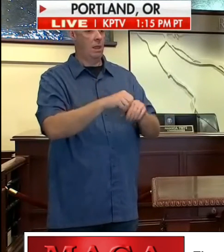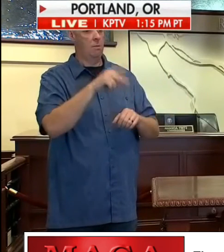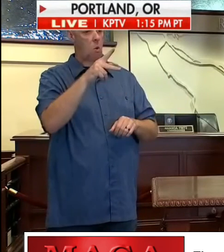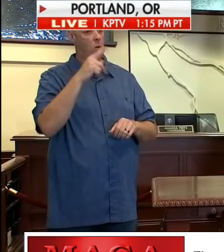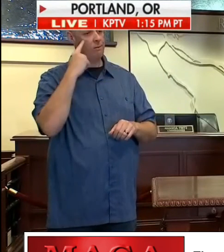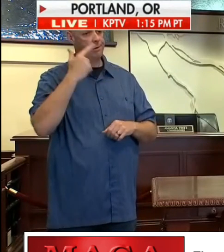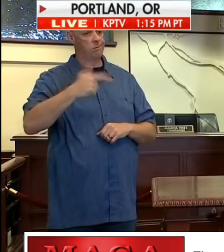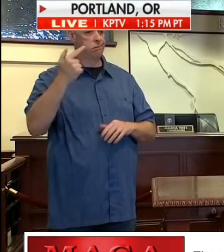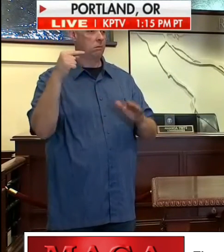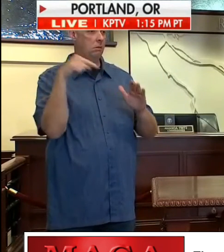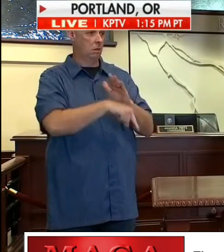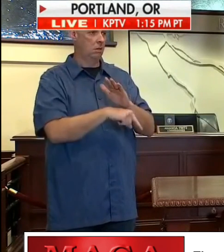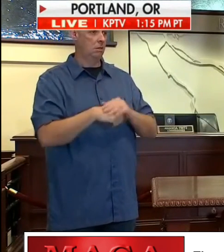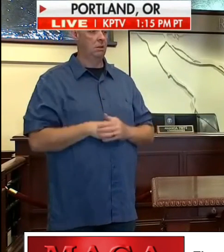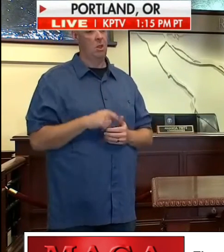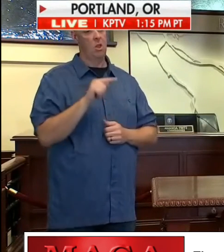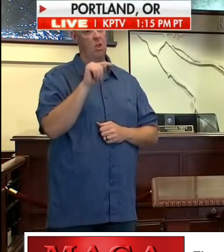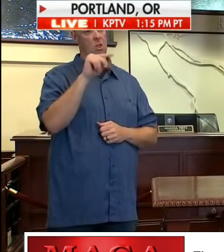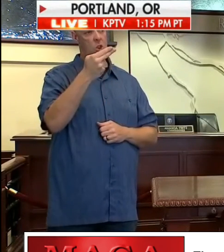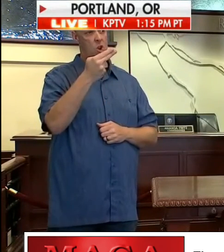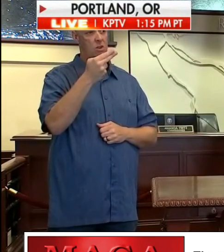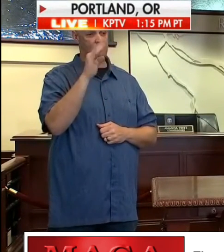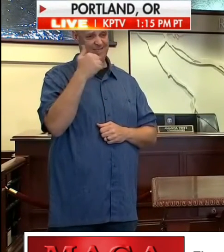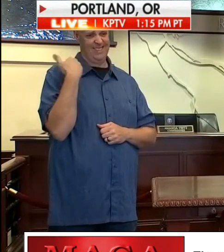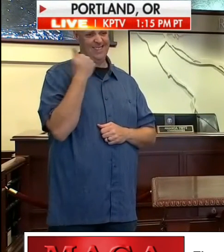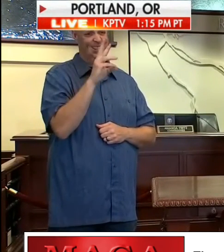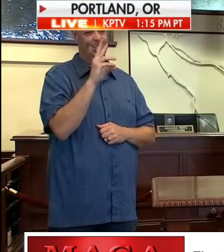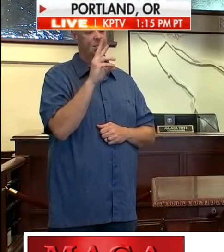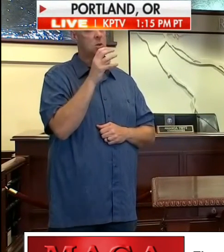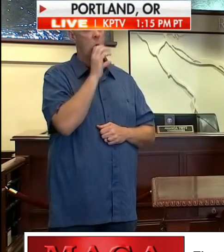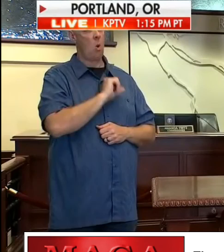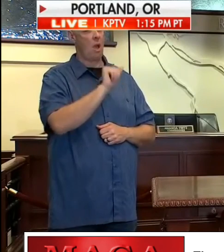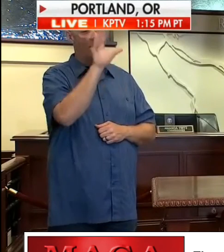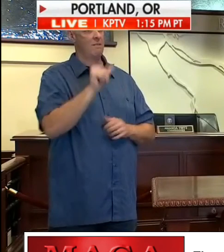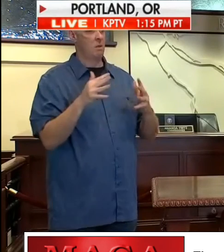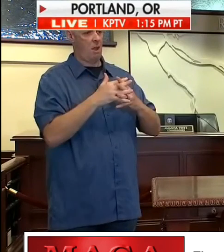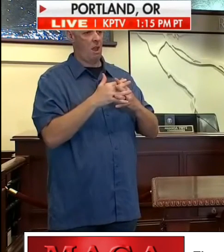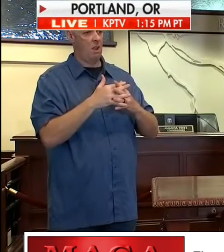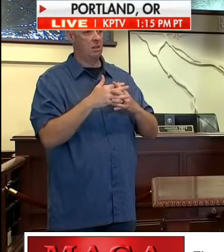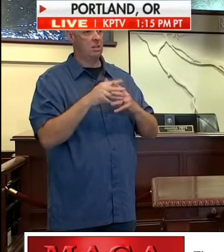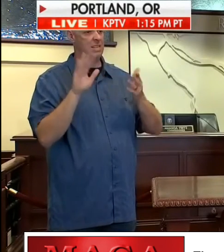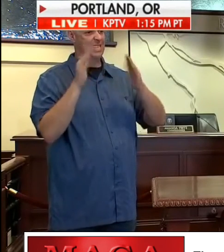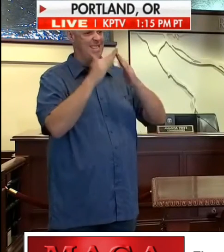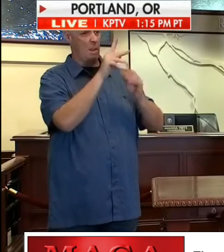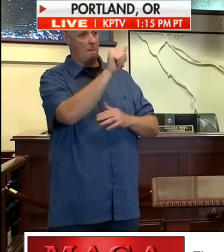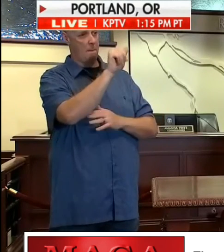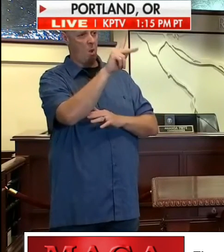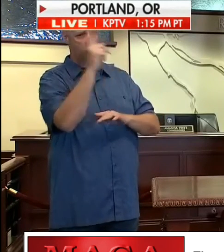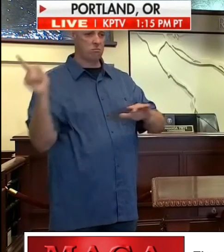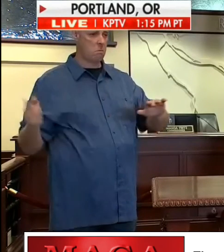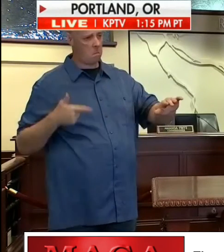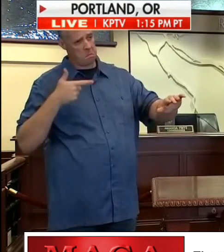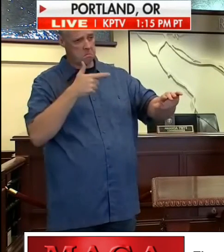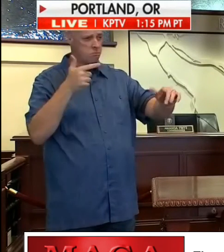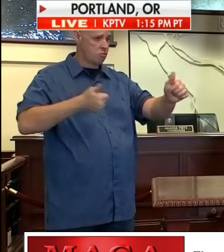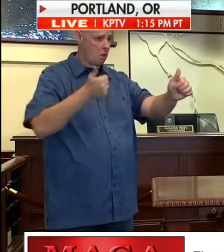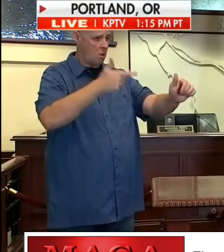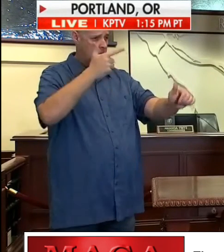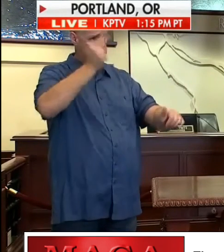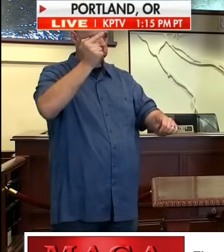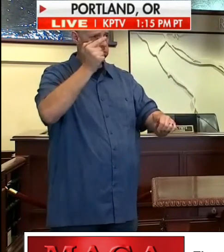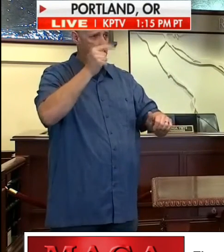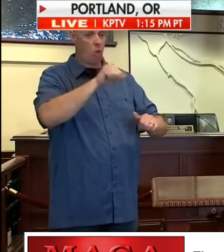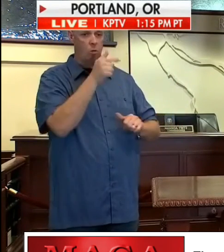Portland. On Thursday, a 16-year-old African-American teenager was gunned down in a city park. Three others were